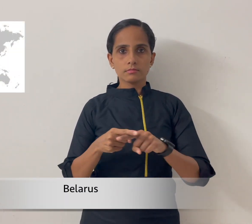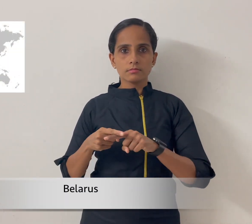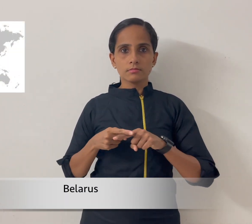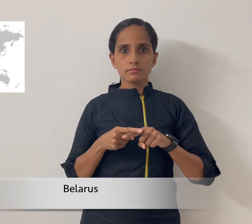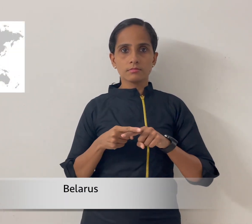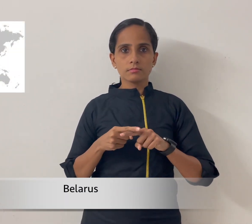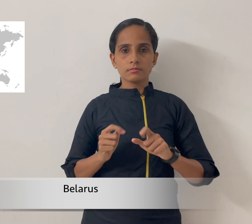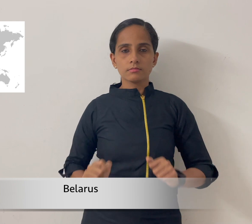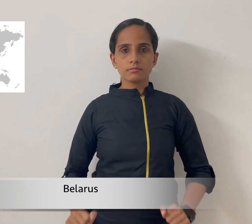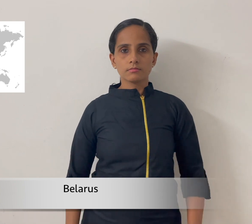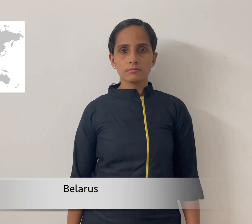Belarus,